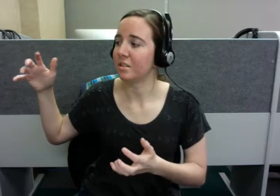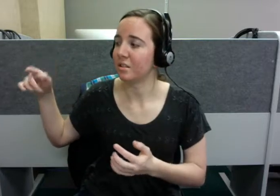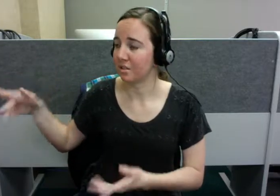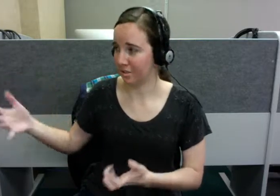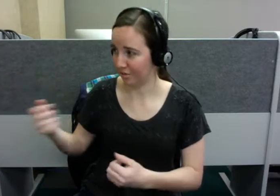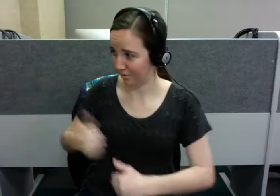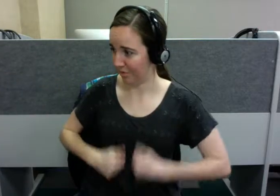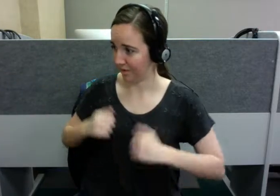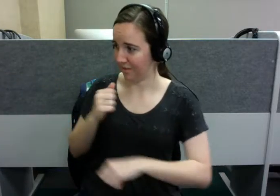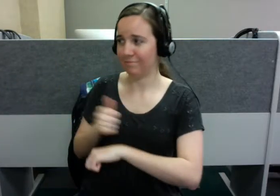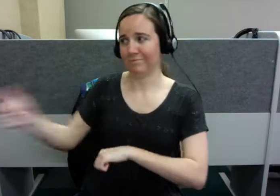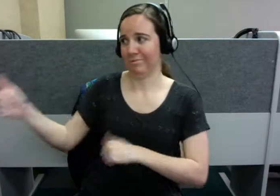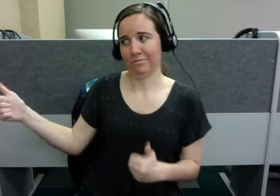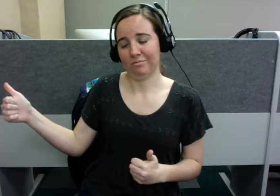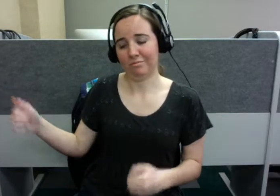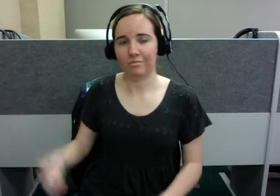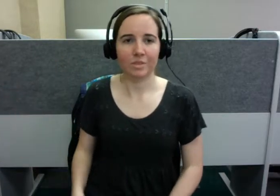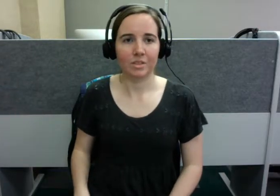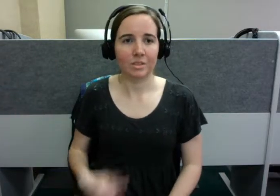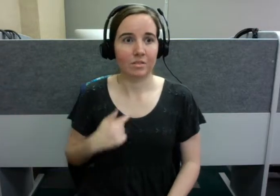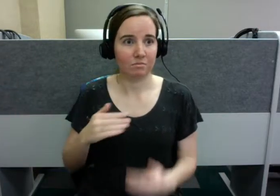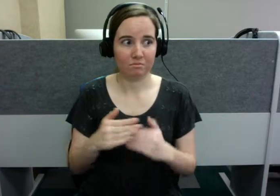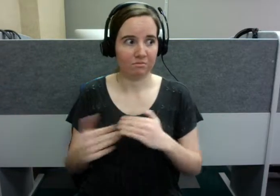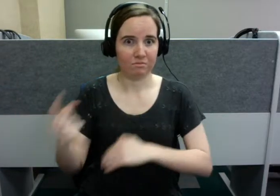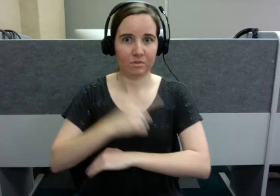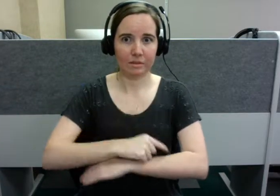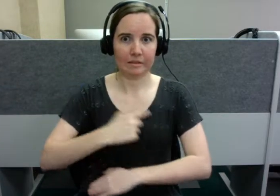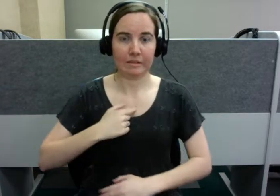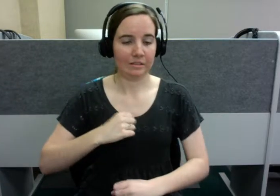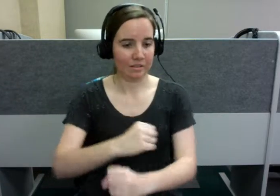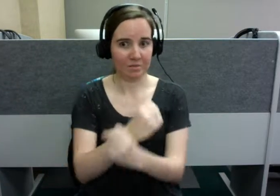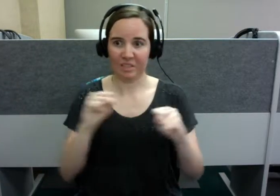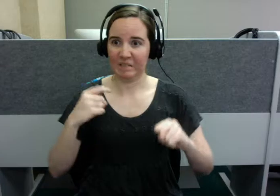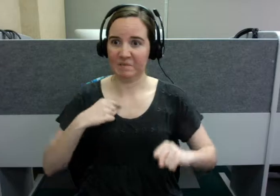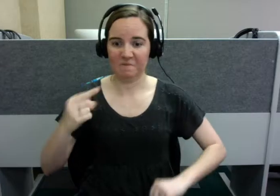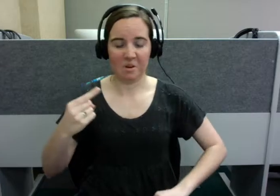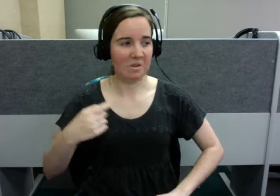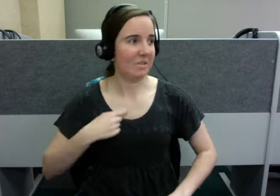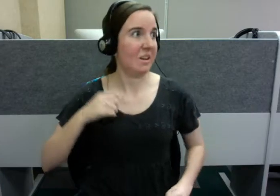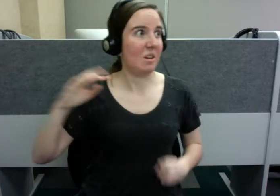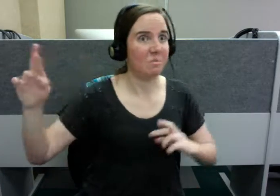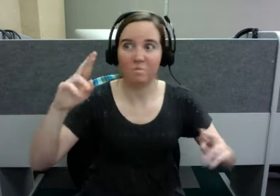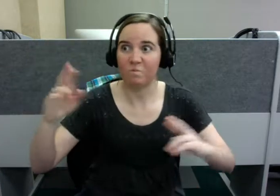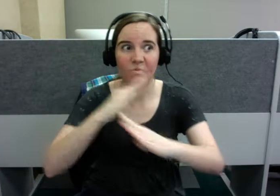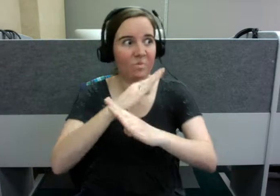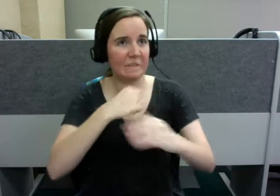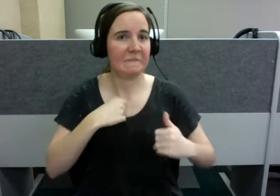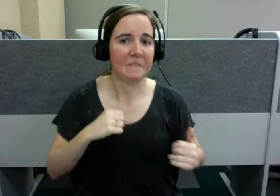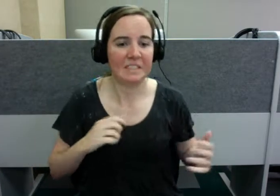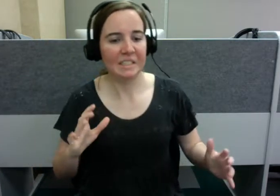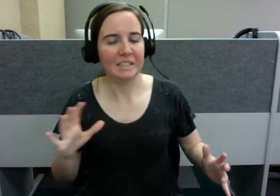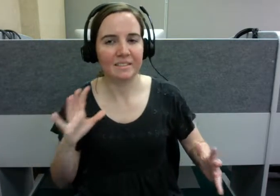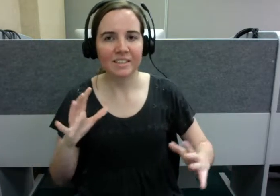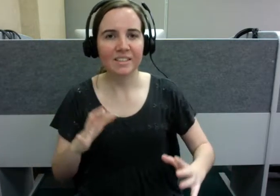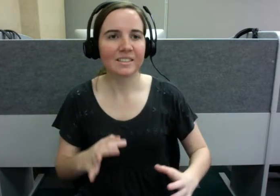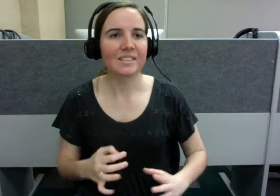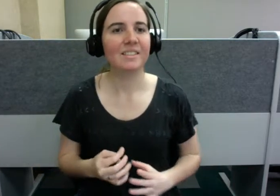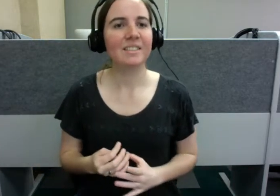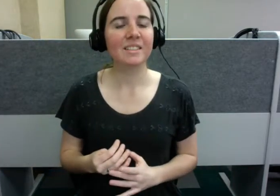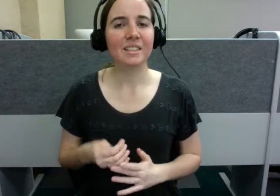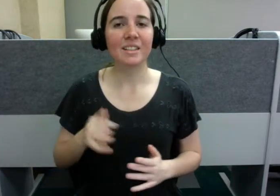you. And for the rest of that day, safety first. I was like... So, the idea that we